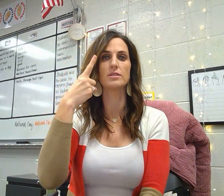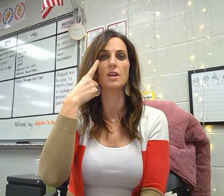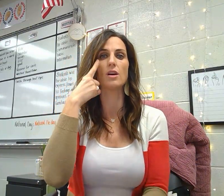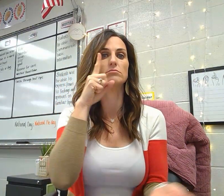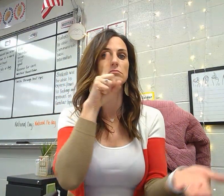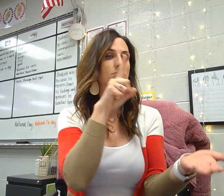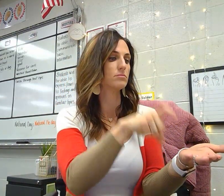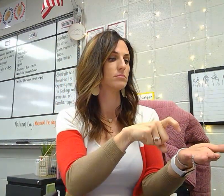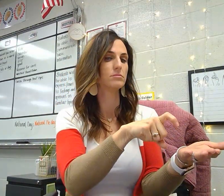notice.